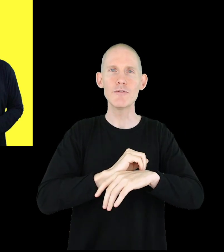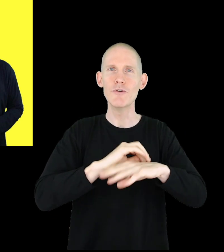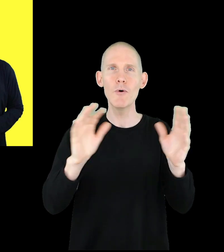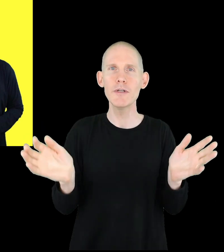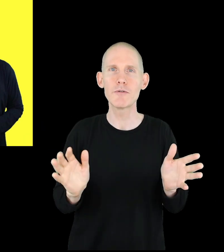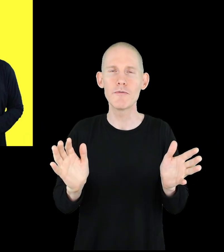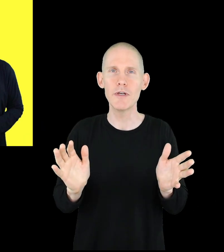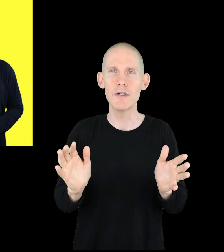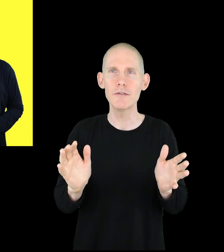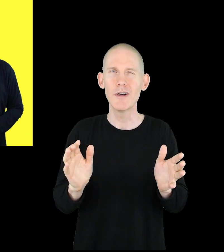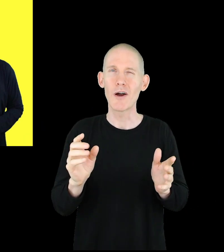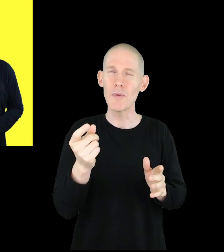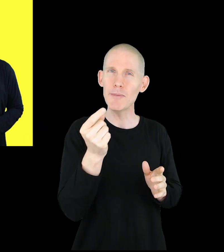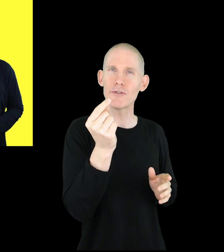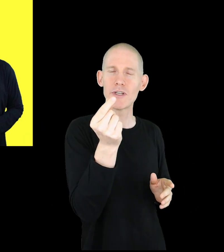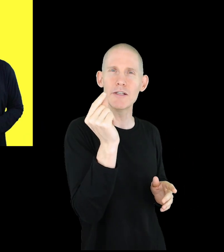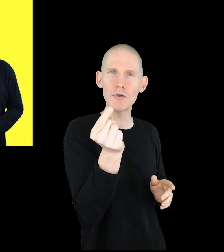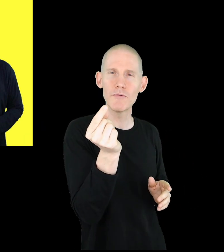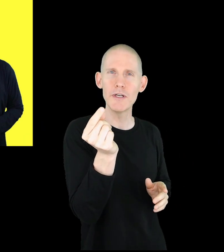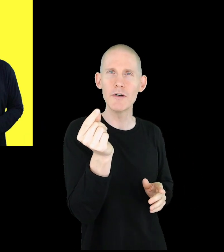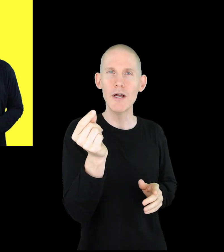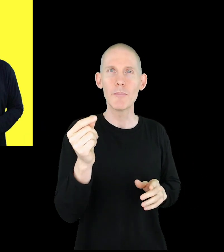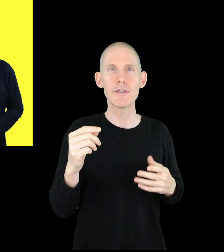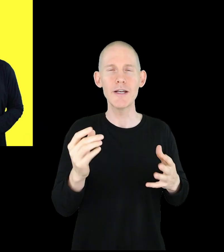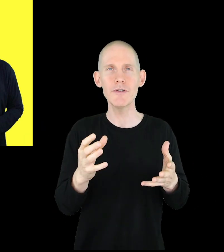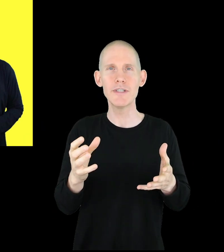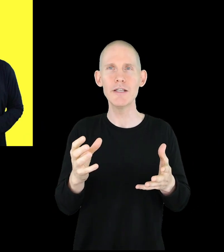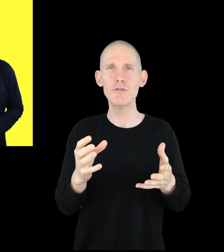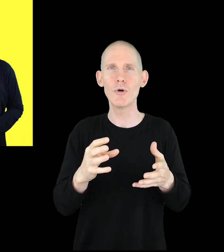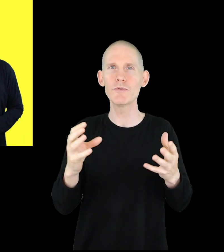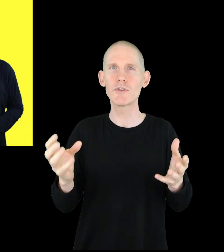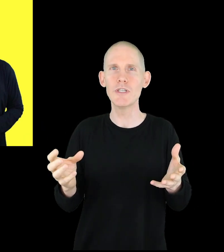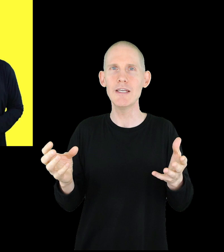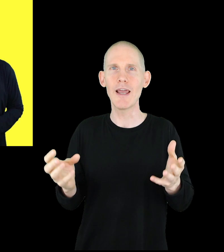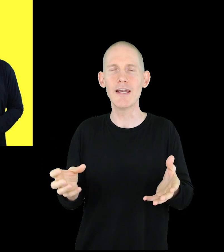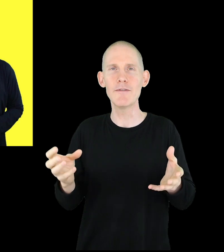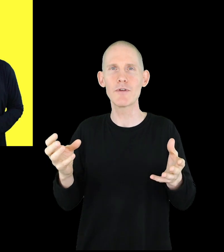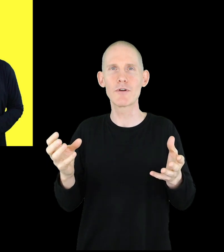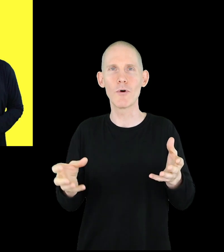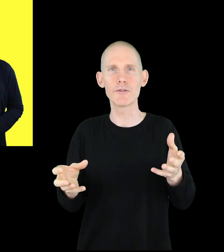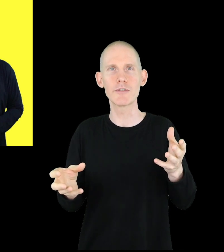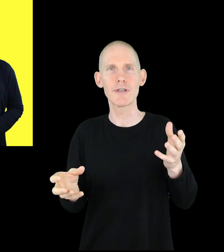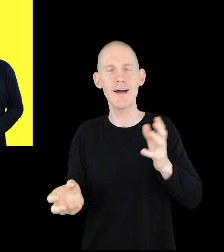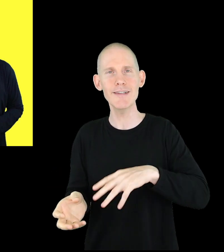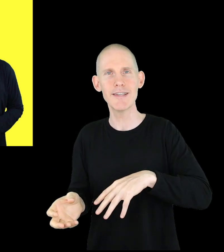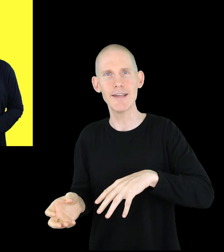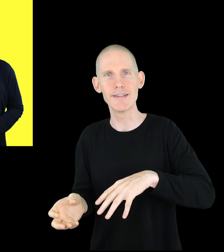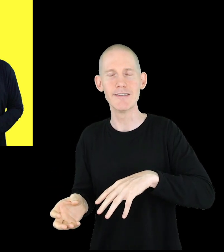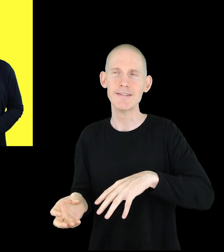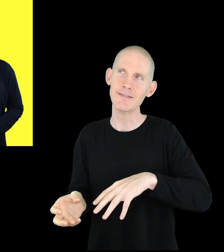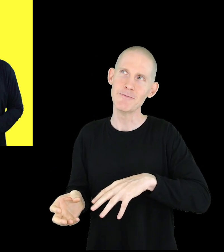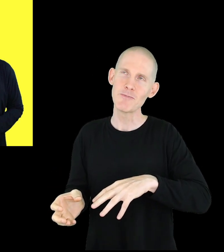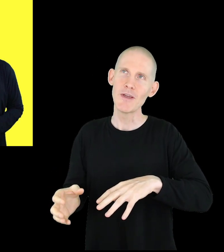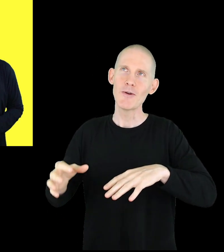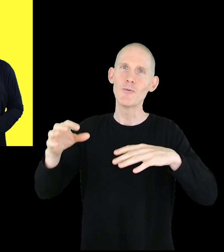no intro video, or maybe there's an intro video, but guaranteed you don't see any of the course content.